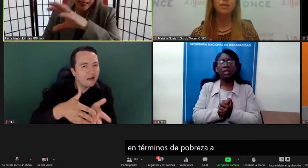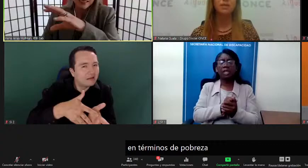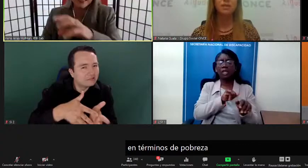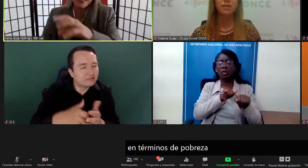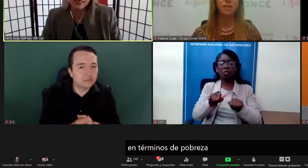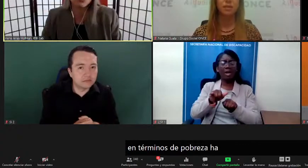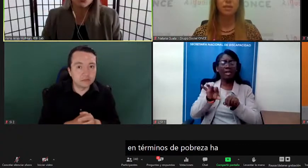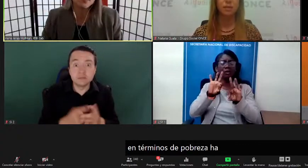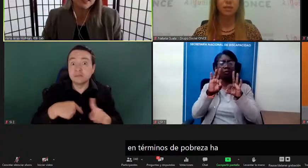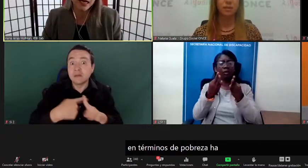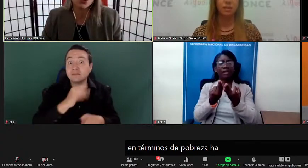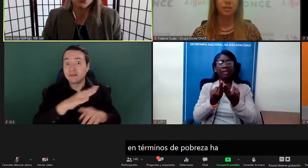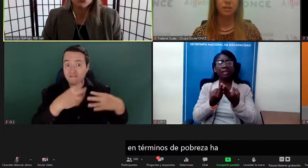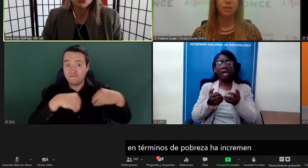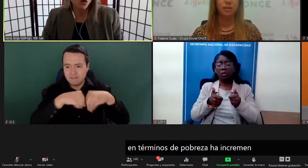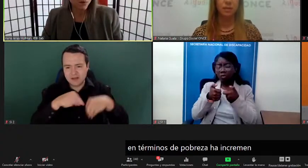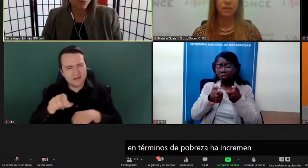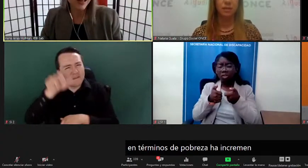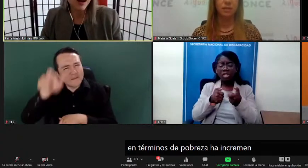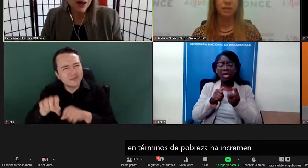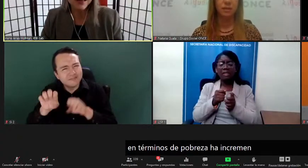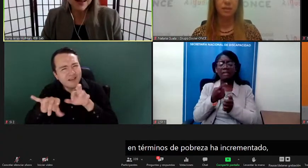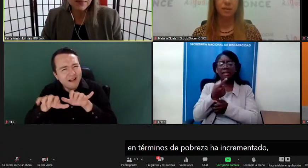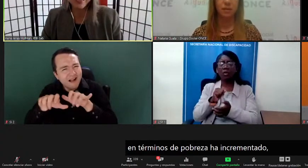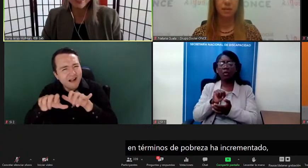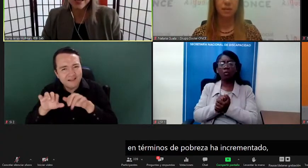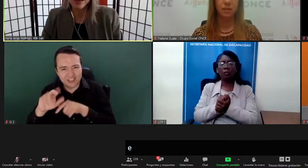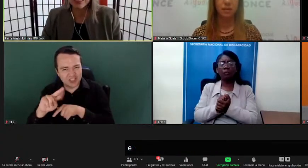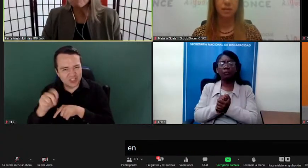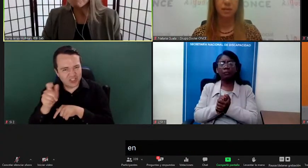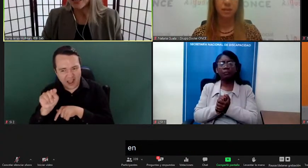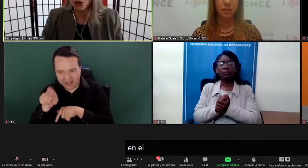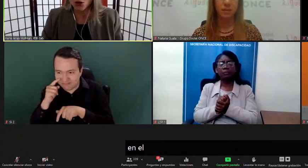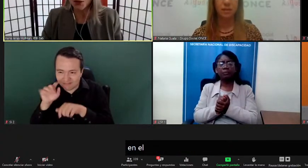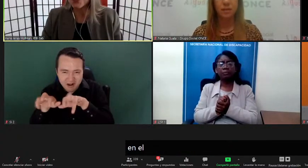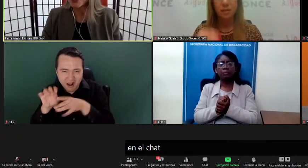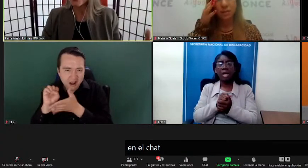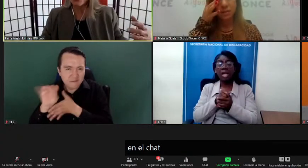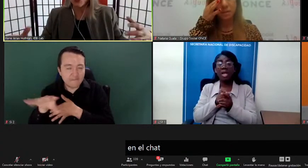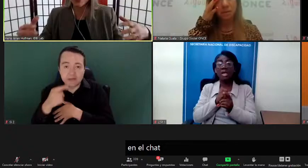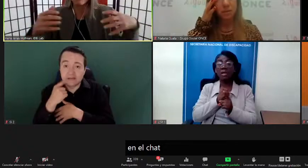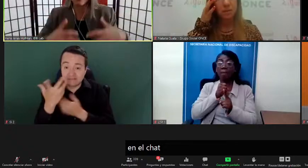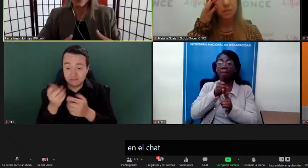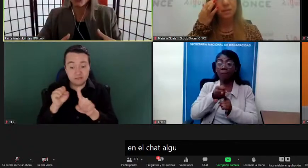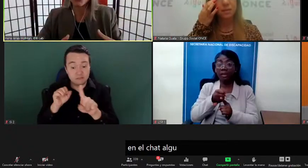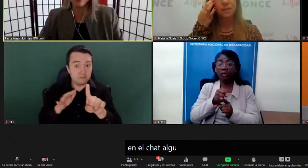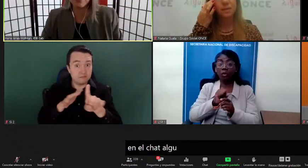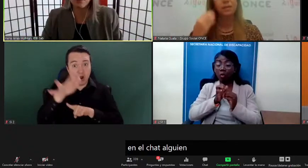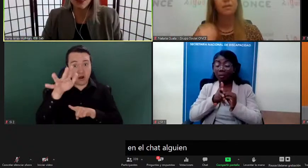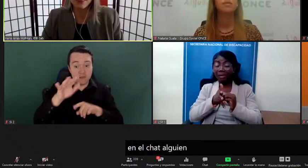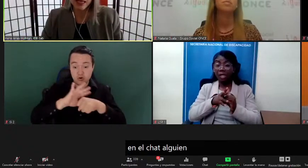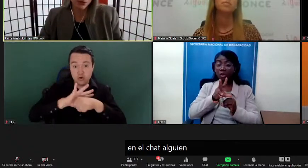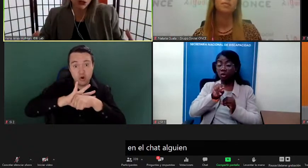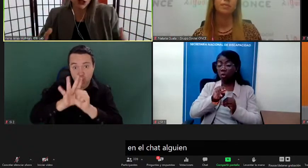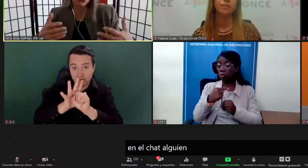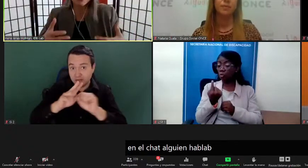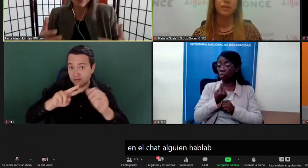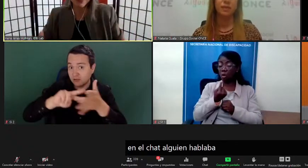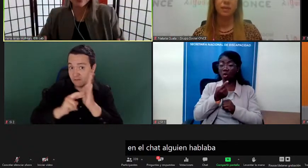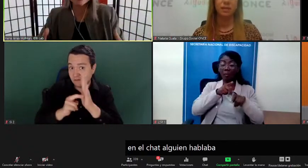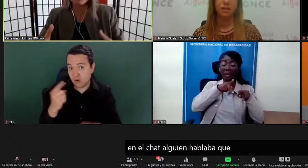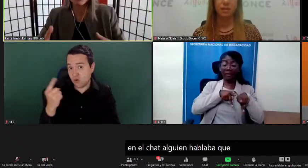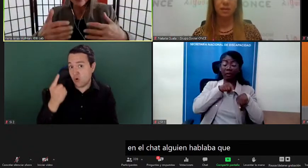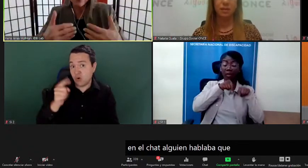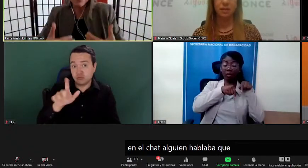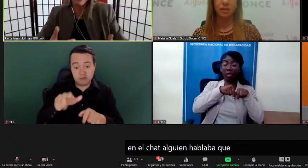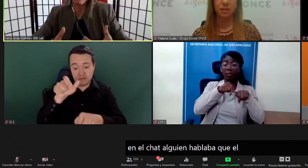vulnerable or has been there and their families in a comment in the chat someone was saying that their covert impact has not only been